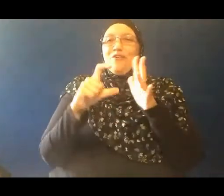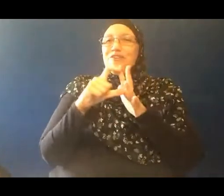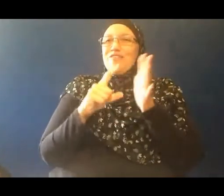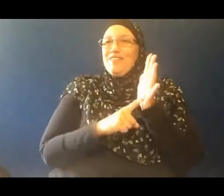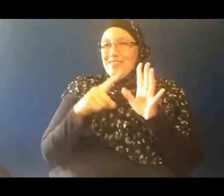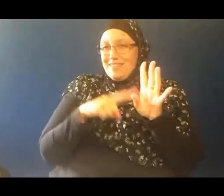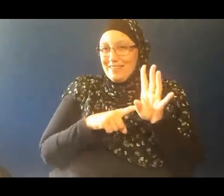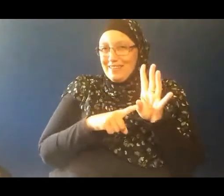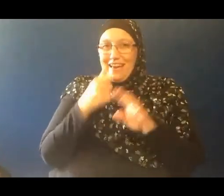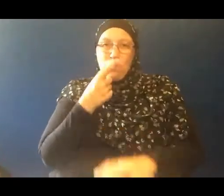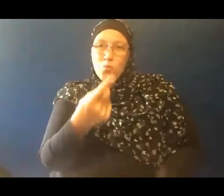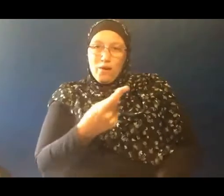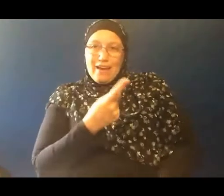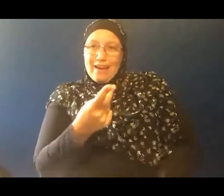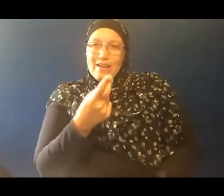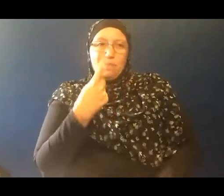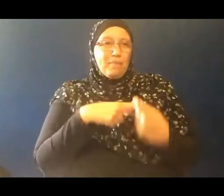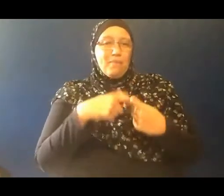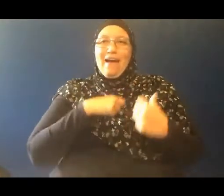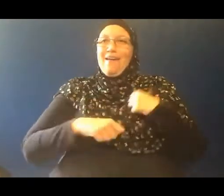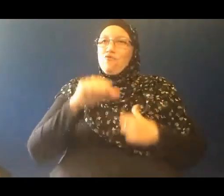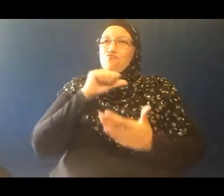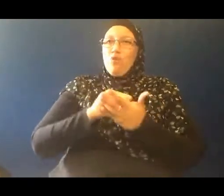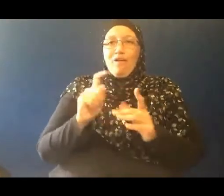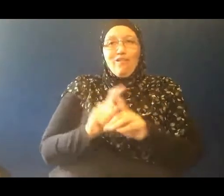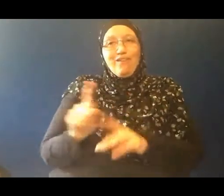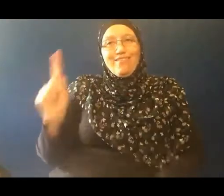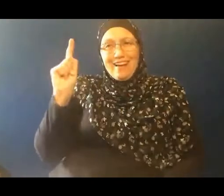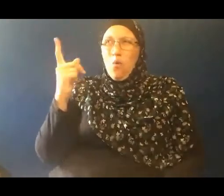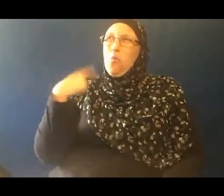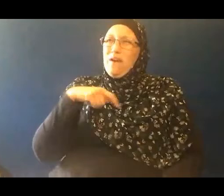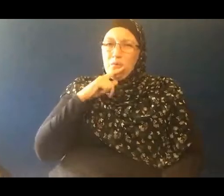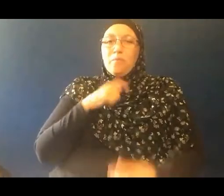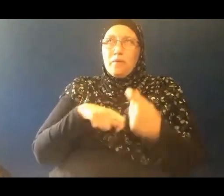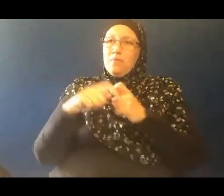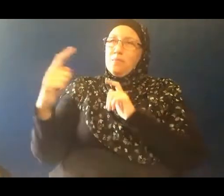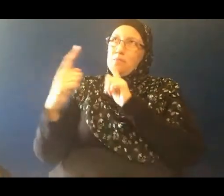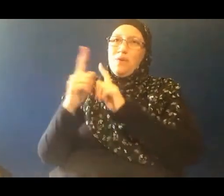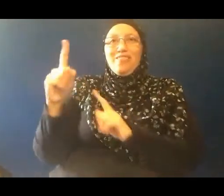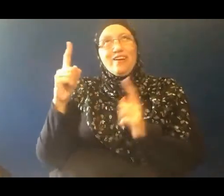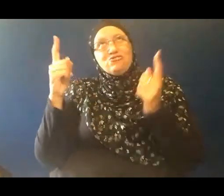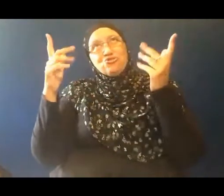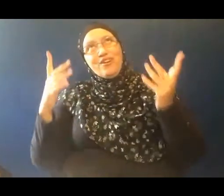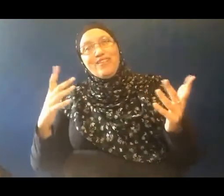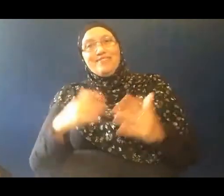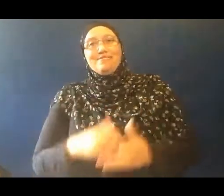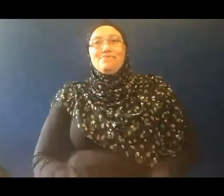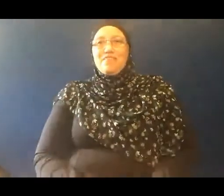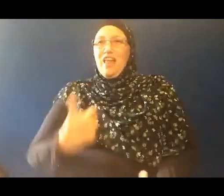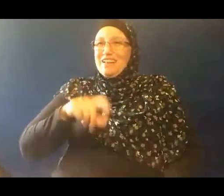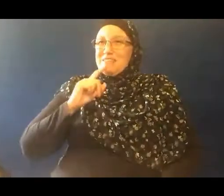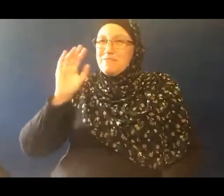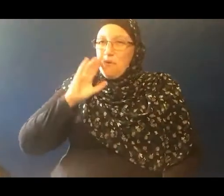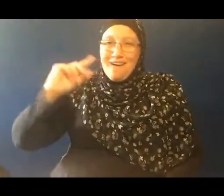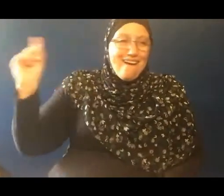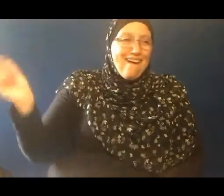we will be by the grace of God. Such as, remember I told you that everybody acknowledges that benevolence is